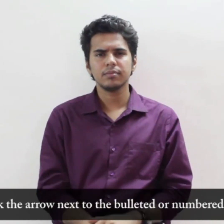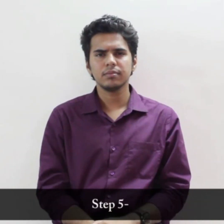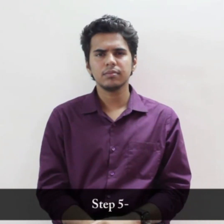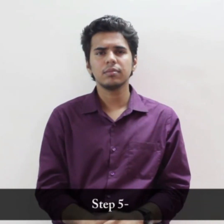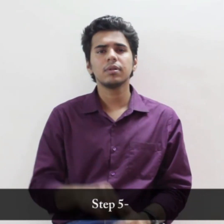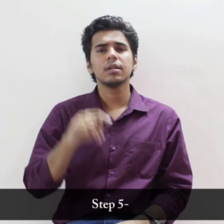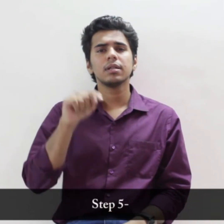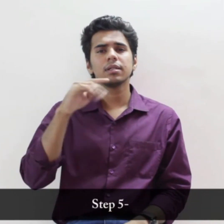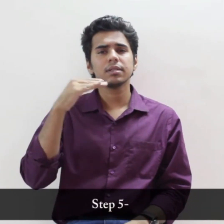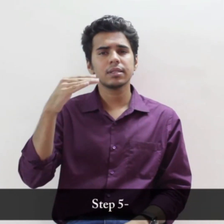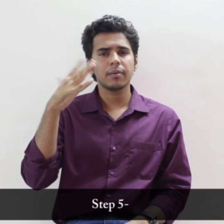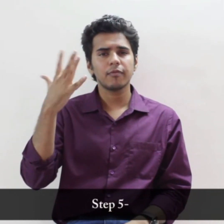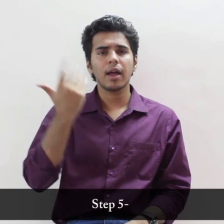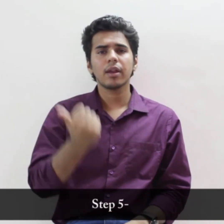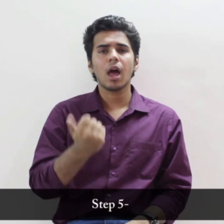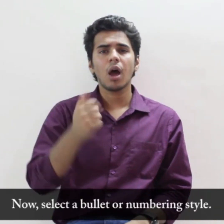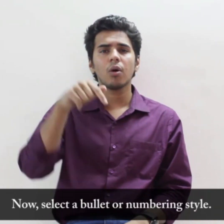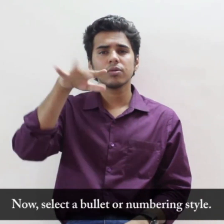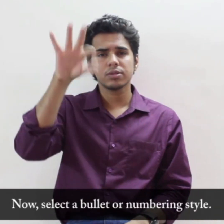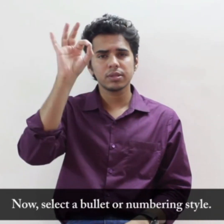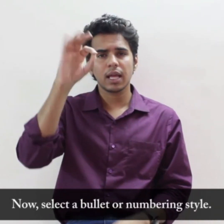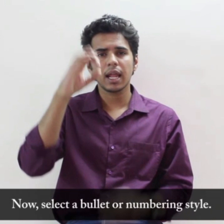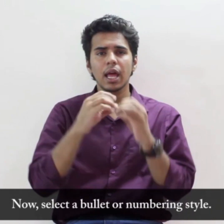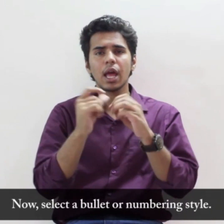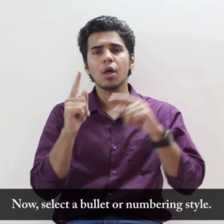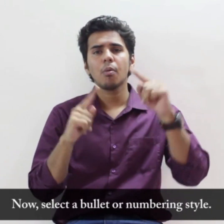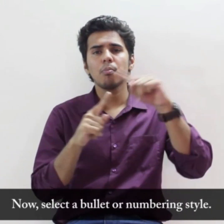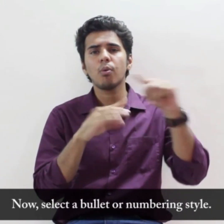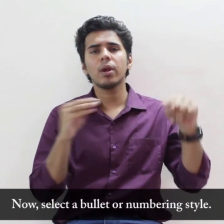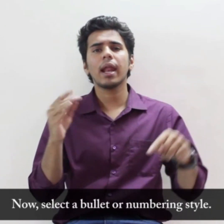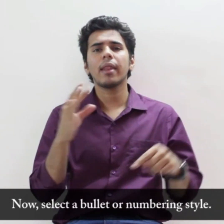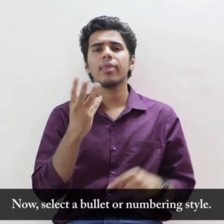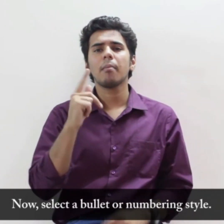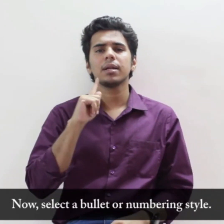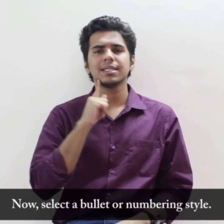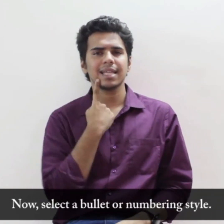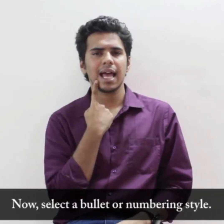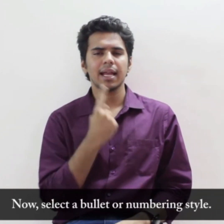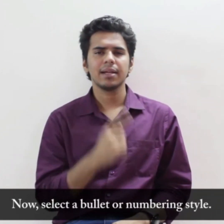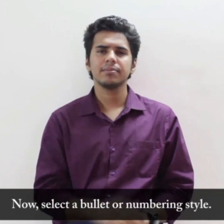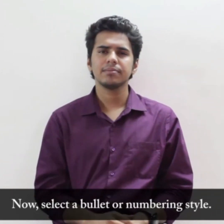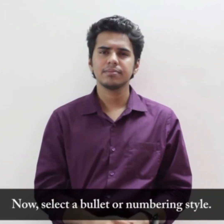Step 5. Now select the bullet or numbering style.